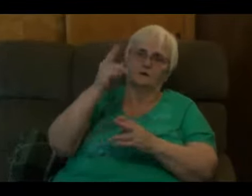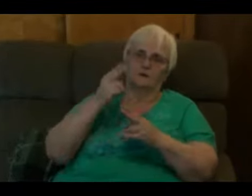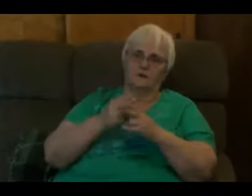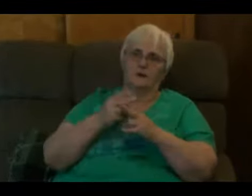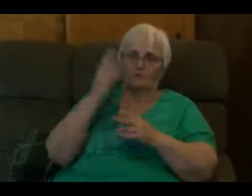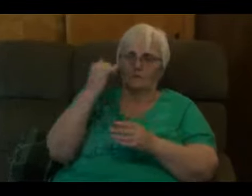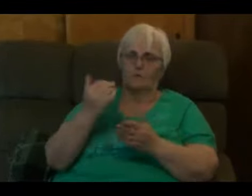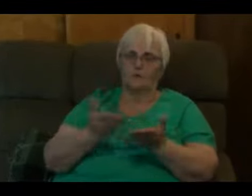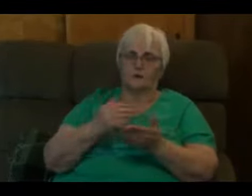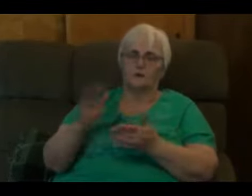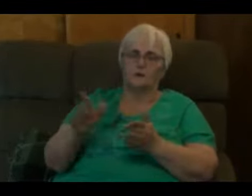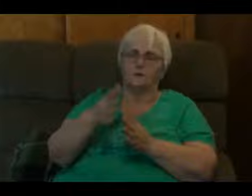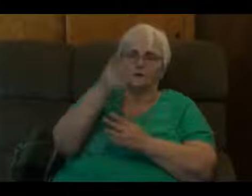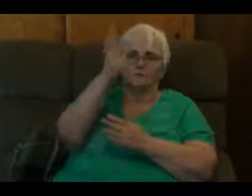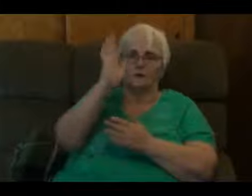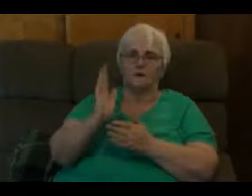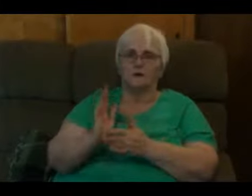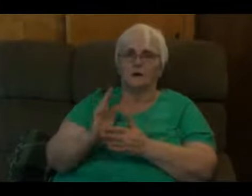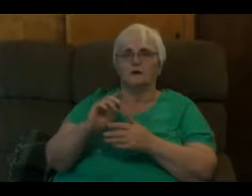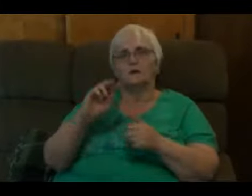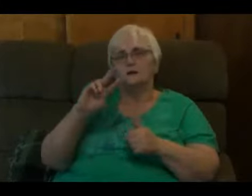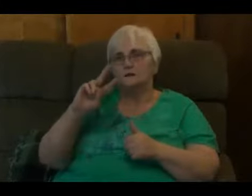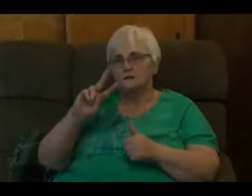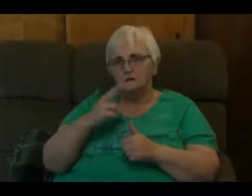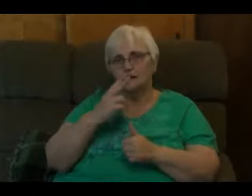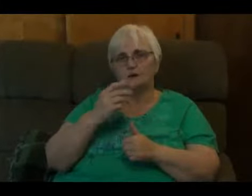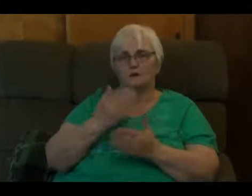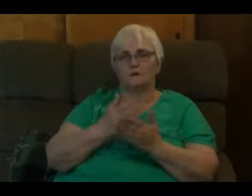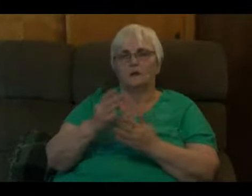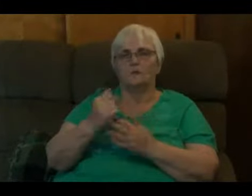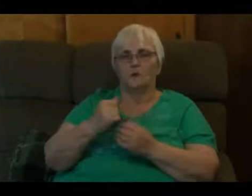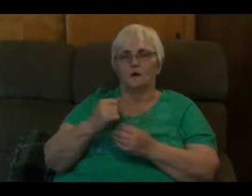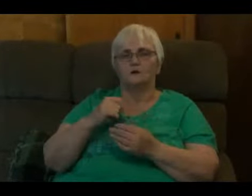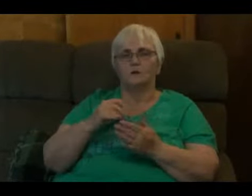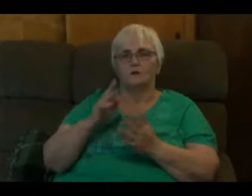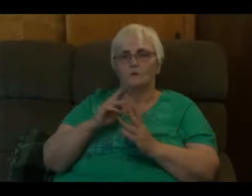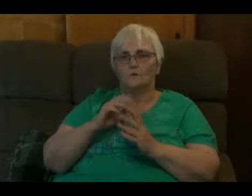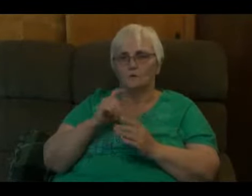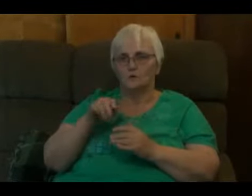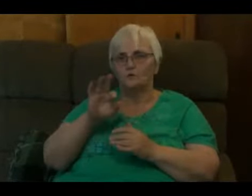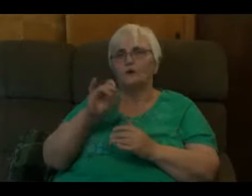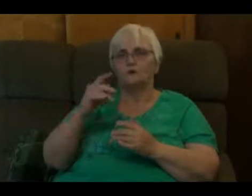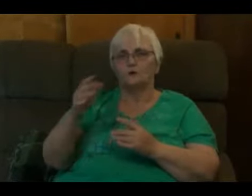here, to glorify Him. The second thing that He wants those traits to do is to help other people.